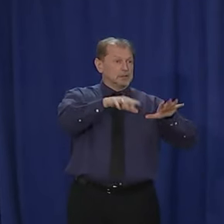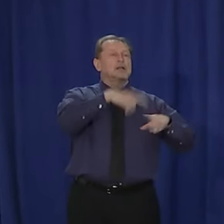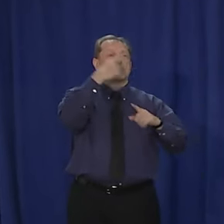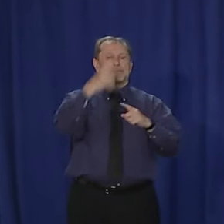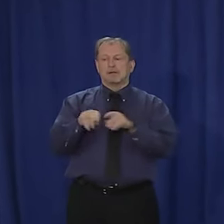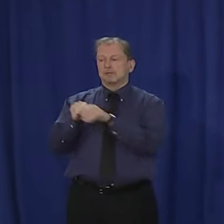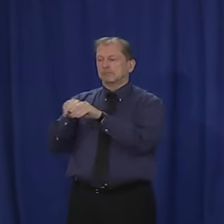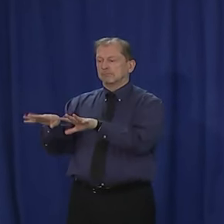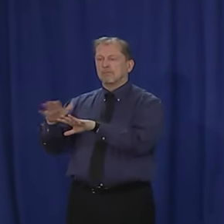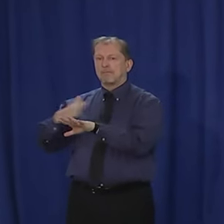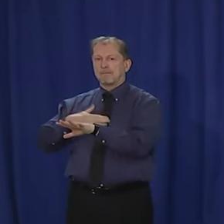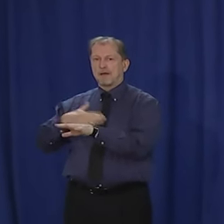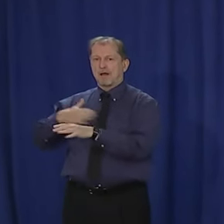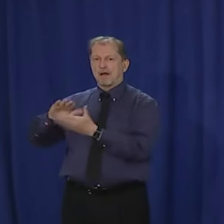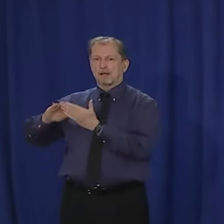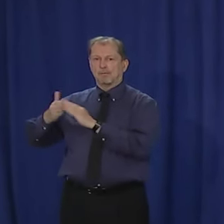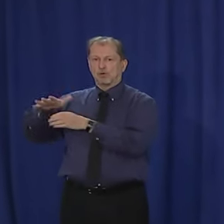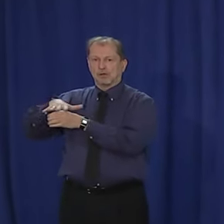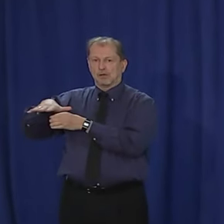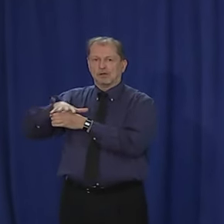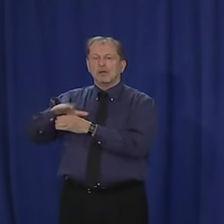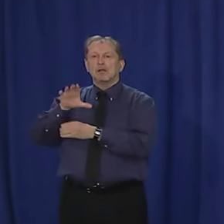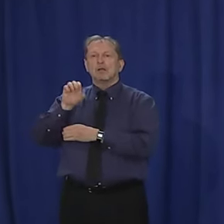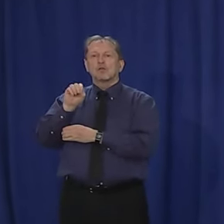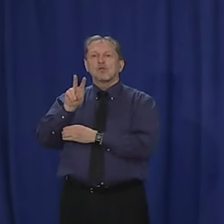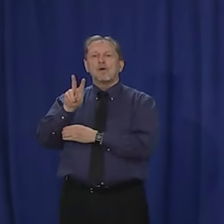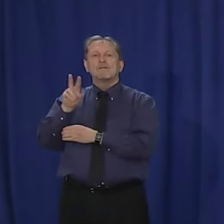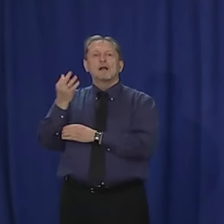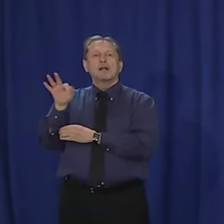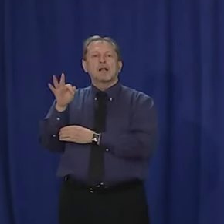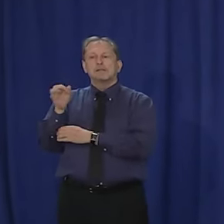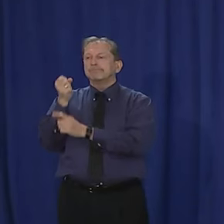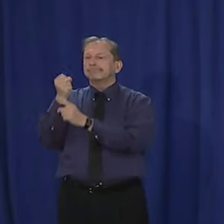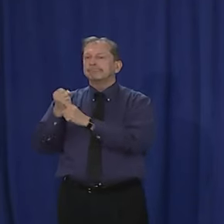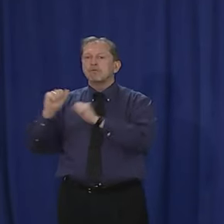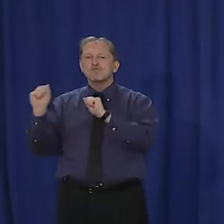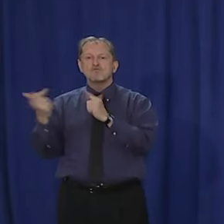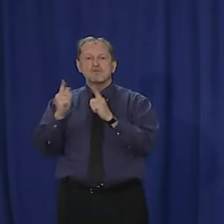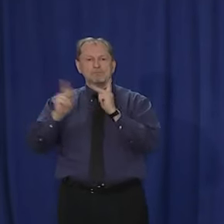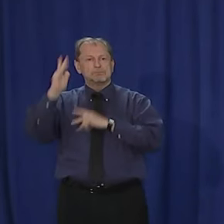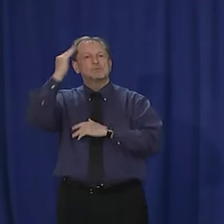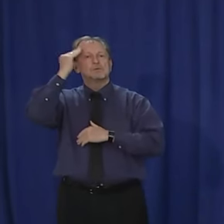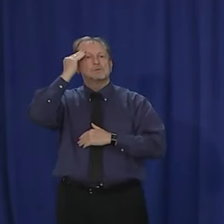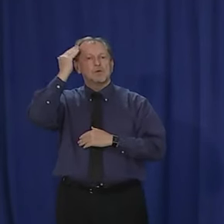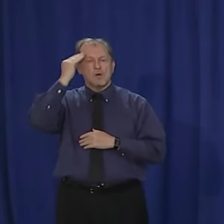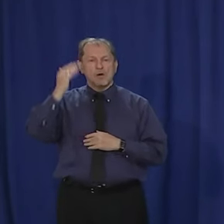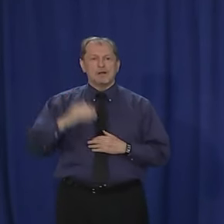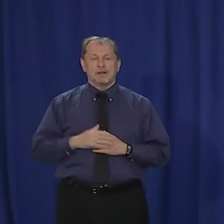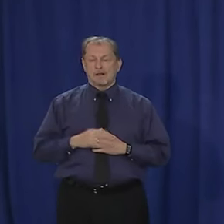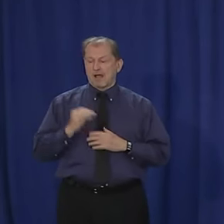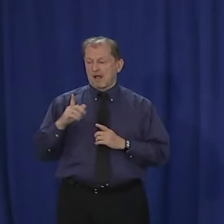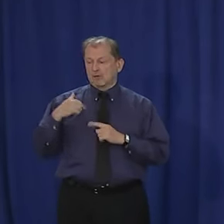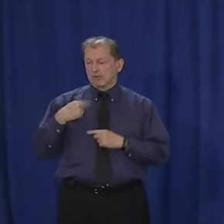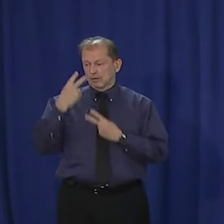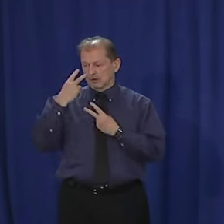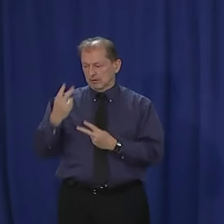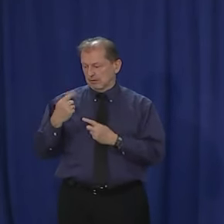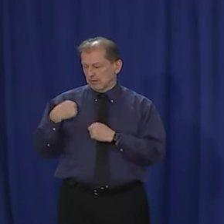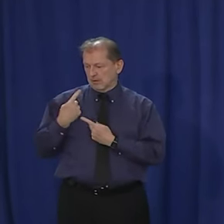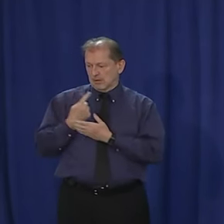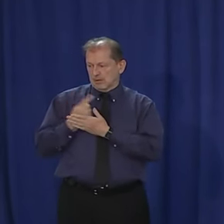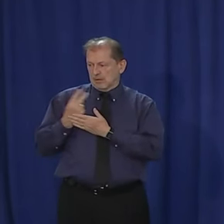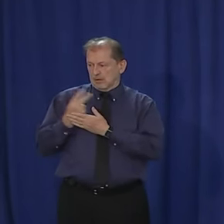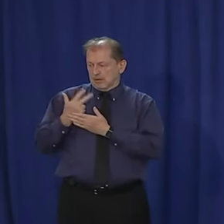its core. COVID-19 does not discriminate, we all know that. And if recent weeks have taught us anything, it is just